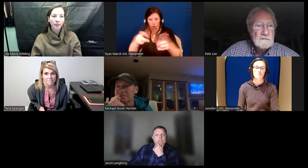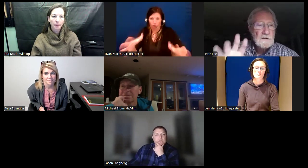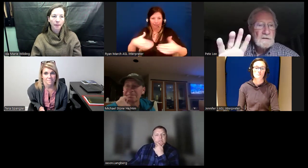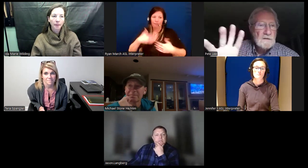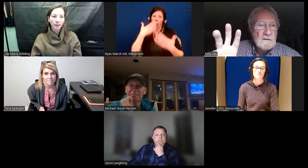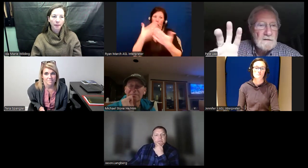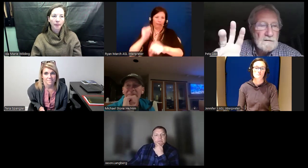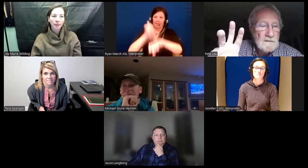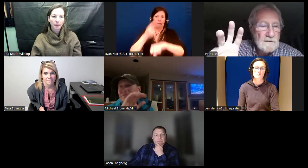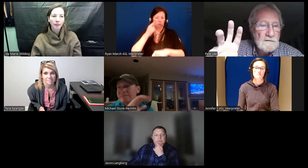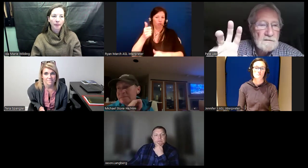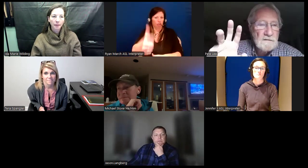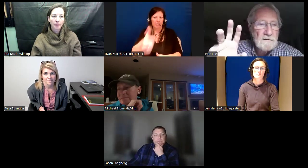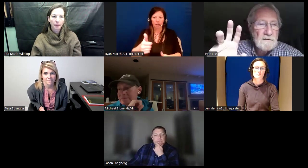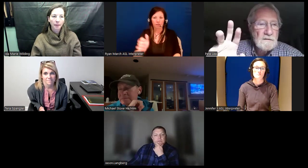yourselves.